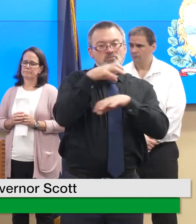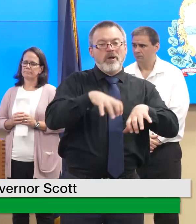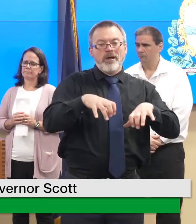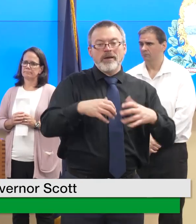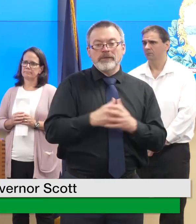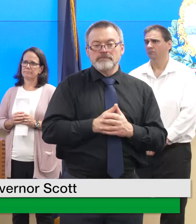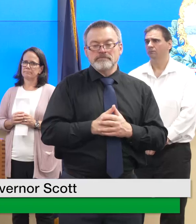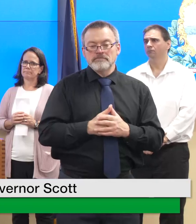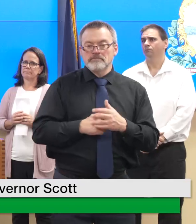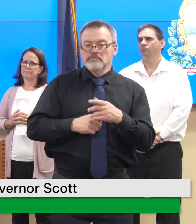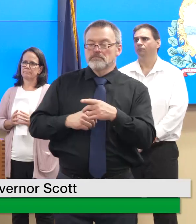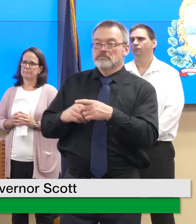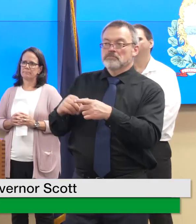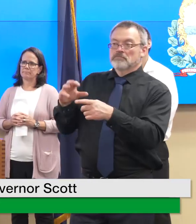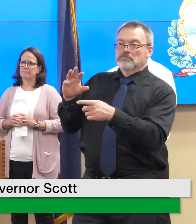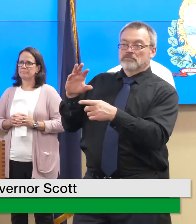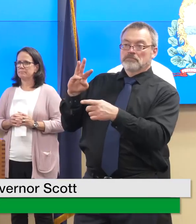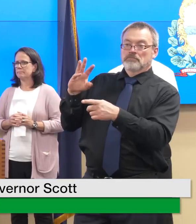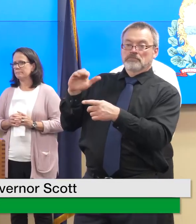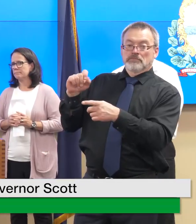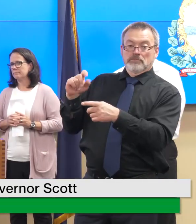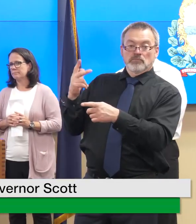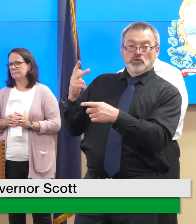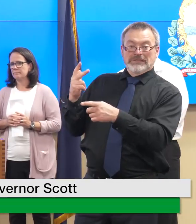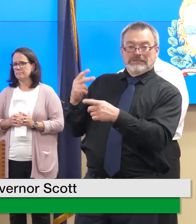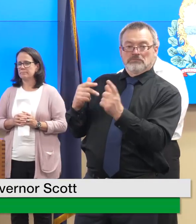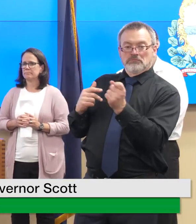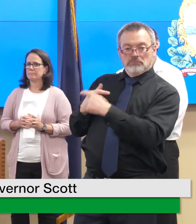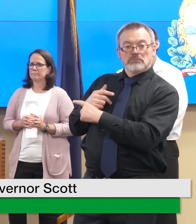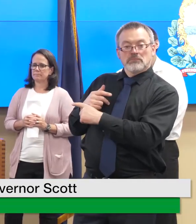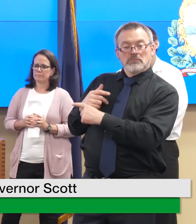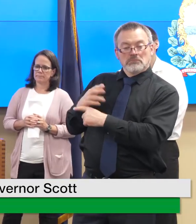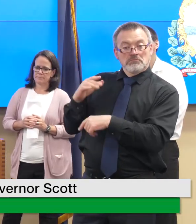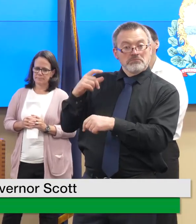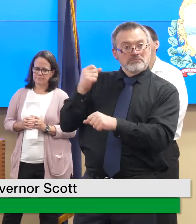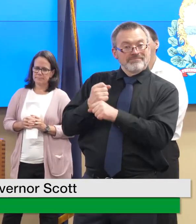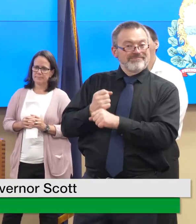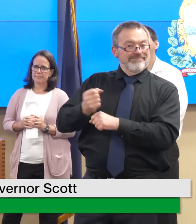mean, last year's floods, we knew that they were coming for days.